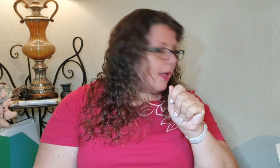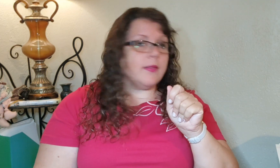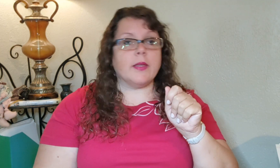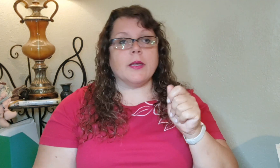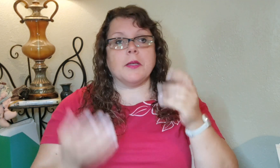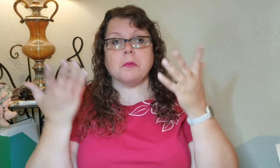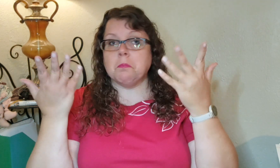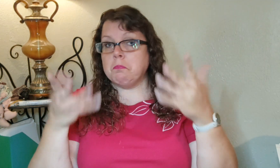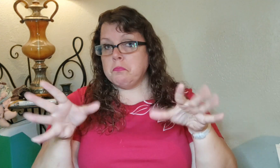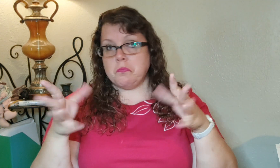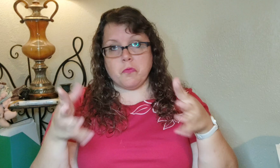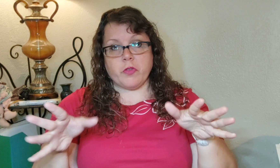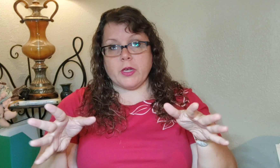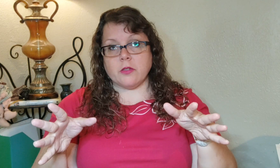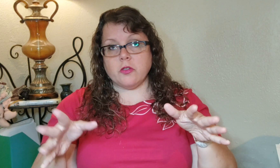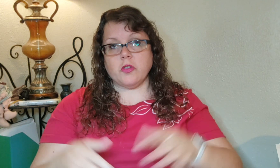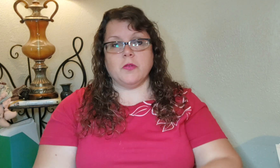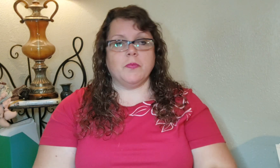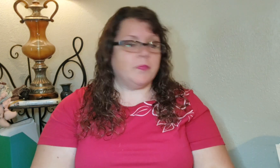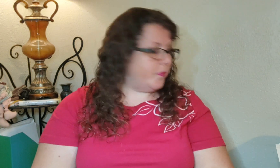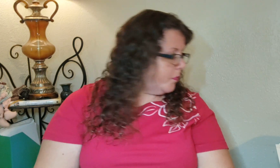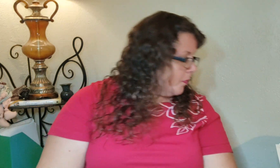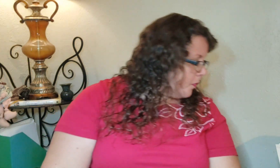and then finish.